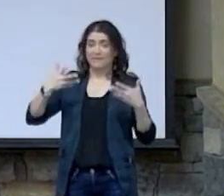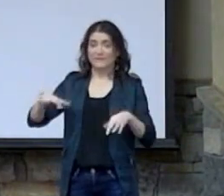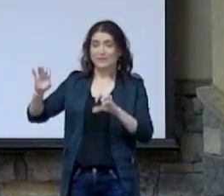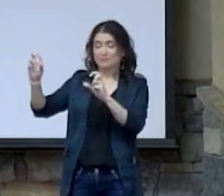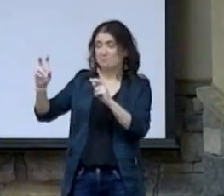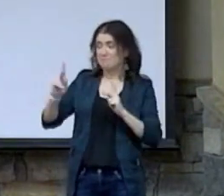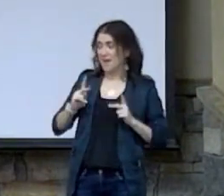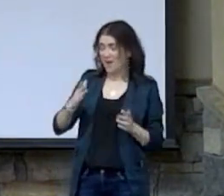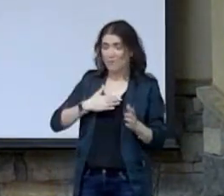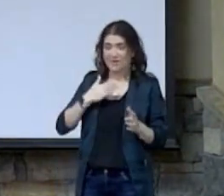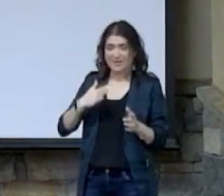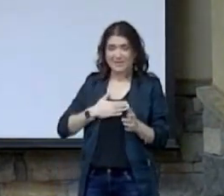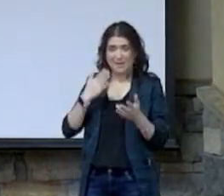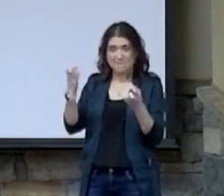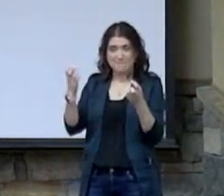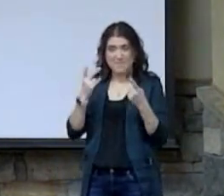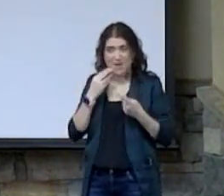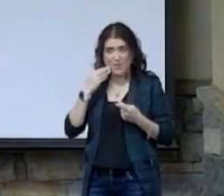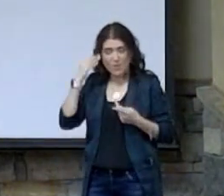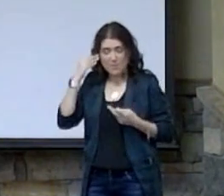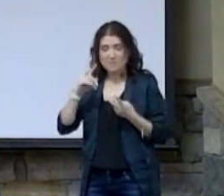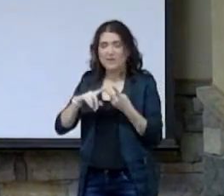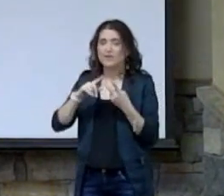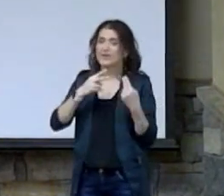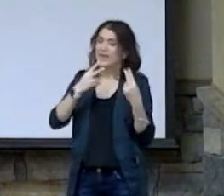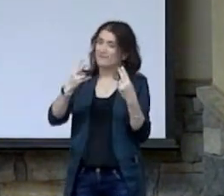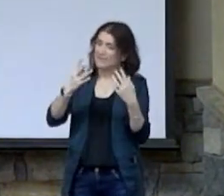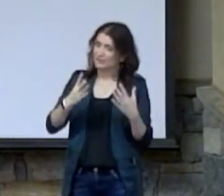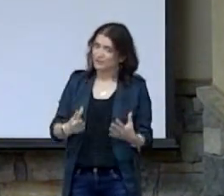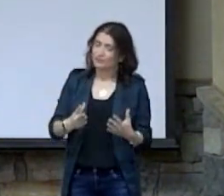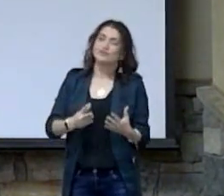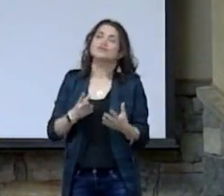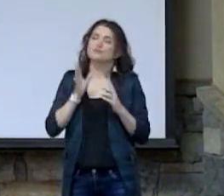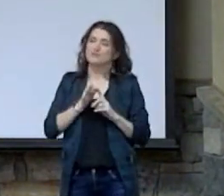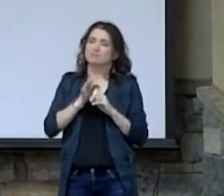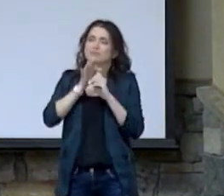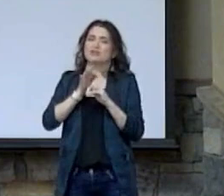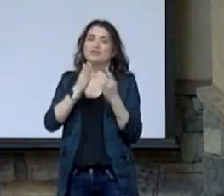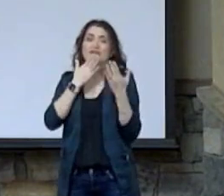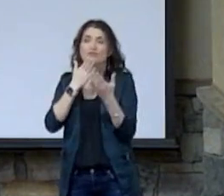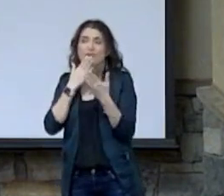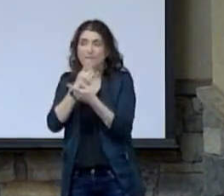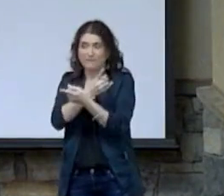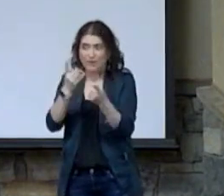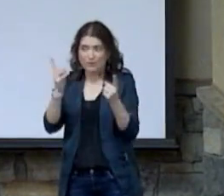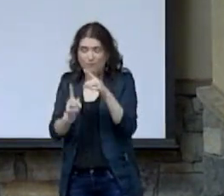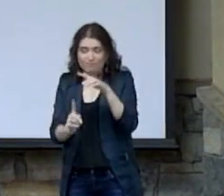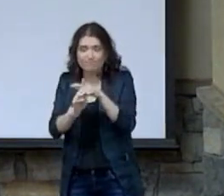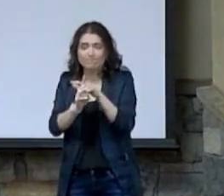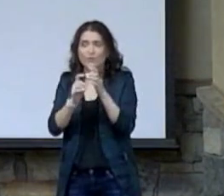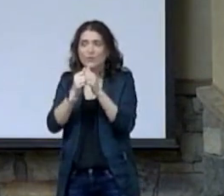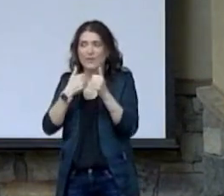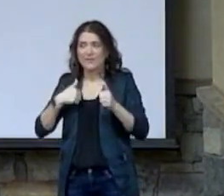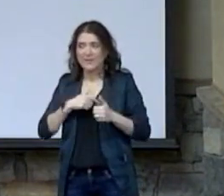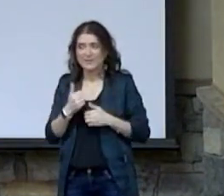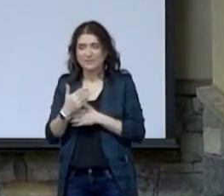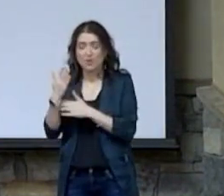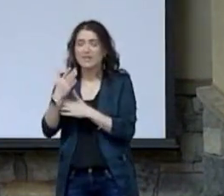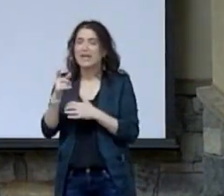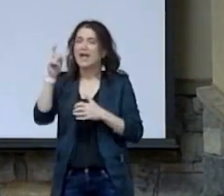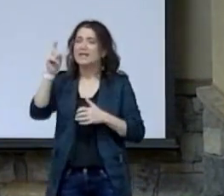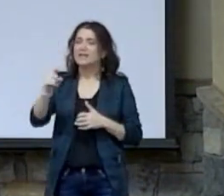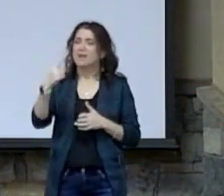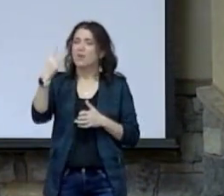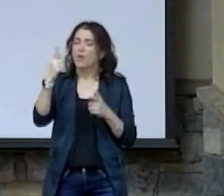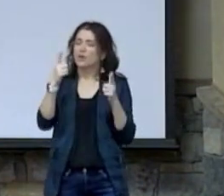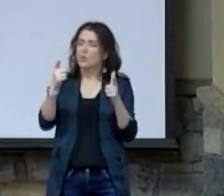us, and we're glad to have you back home. We have visitors, and we're especially grateful for your presence with us this morning. I need to make one